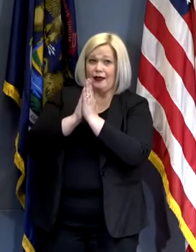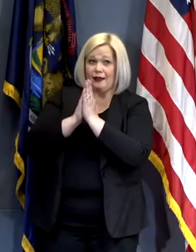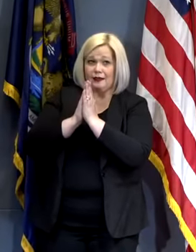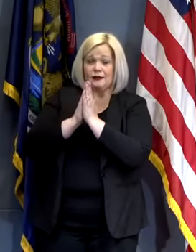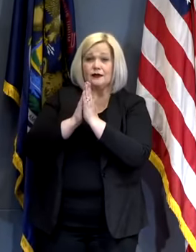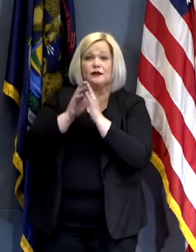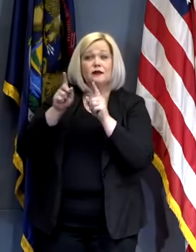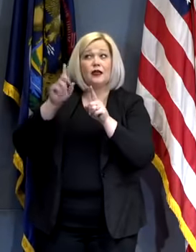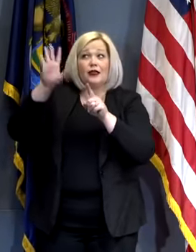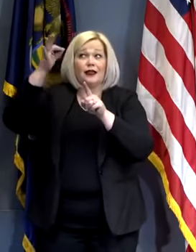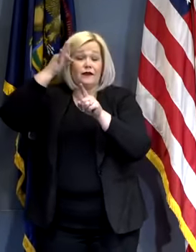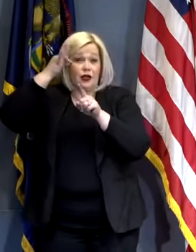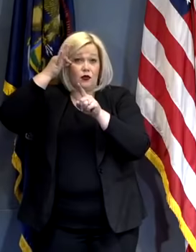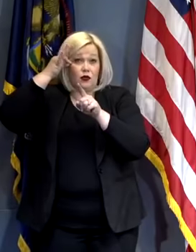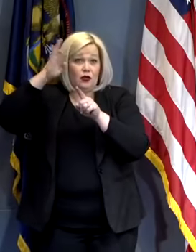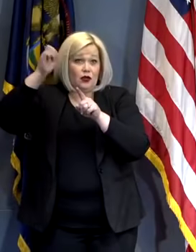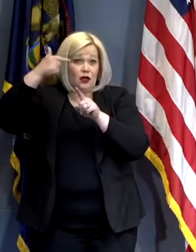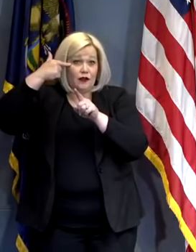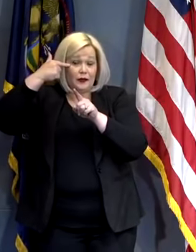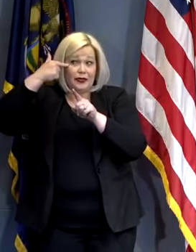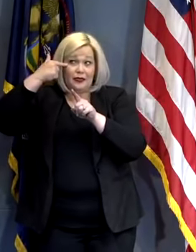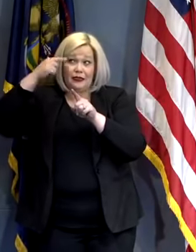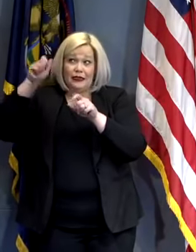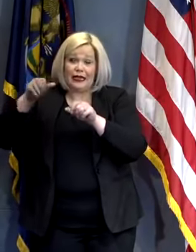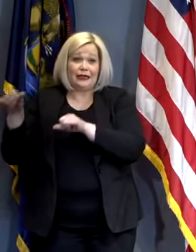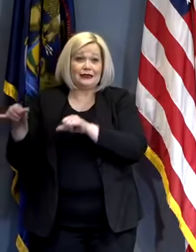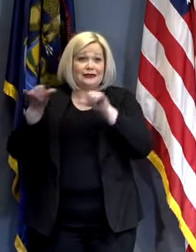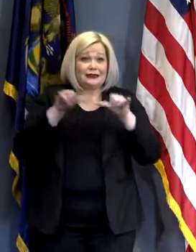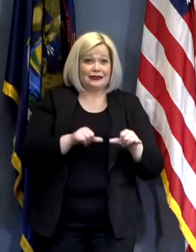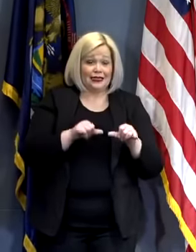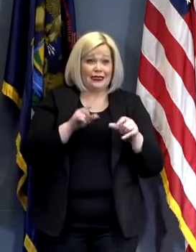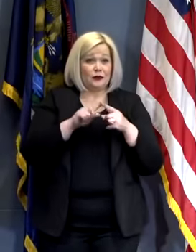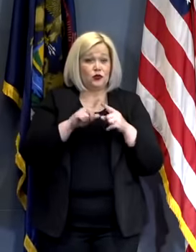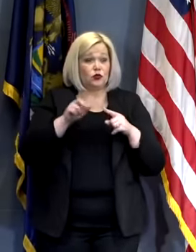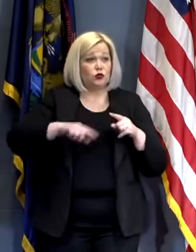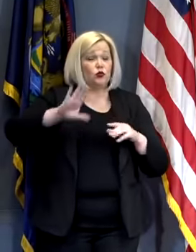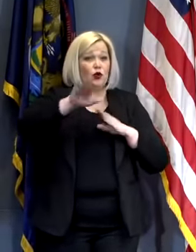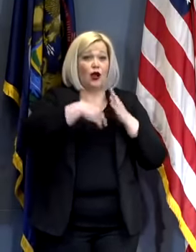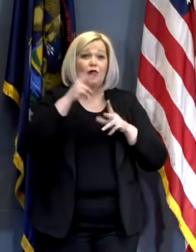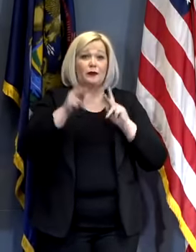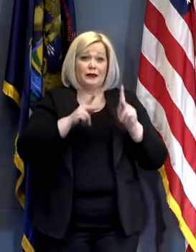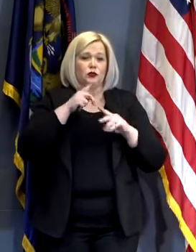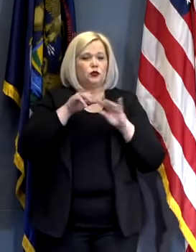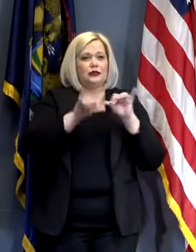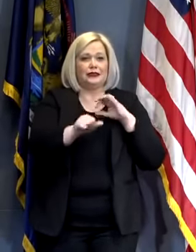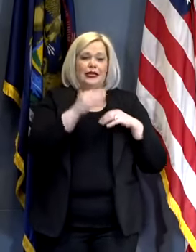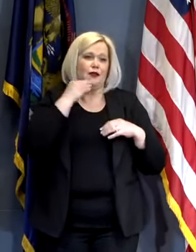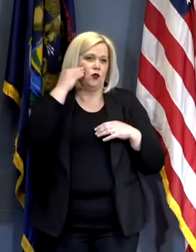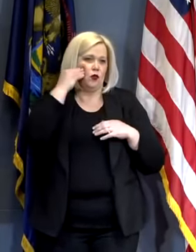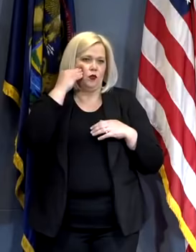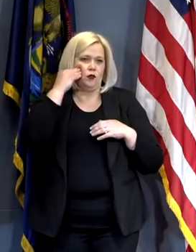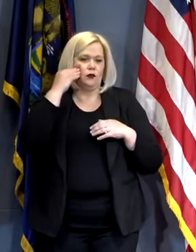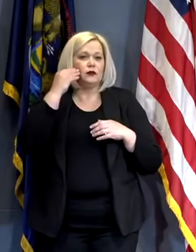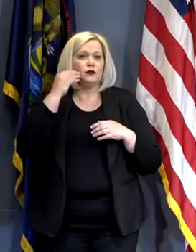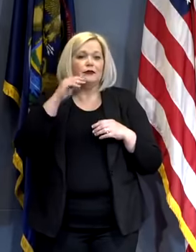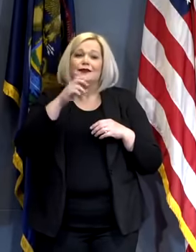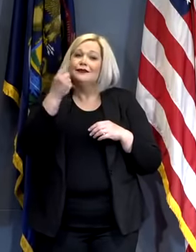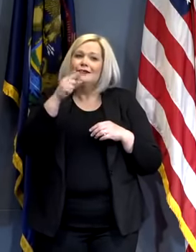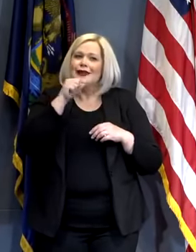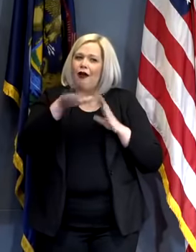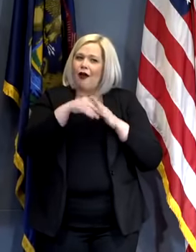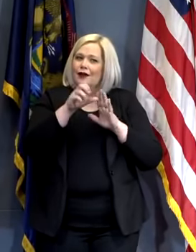at the federal level, if they could echo our call to our citizens to stay home in order to stay safe. I